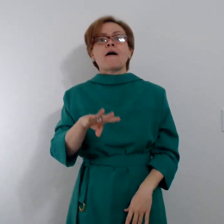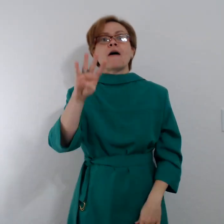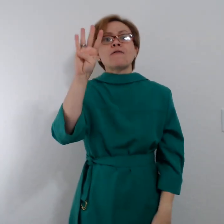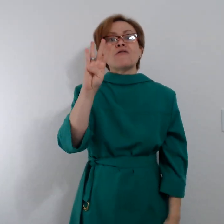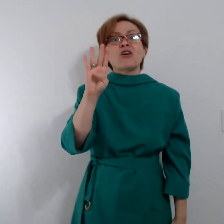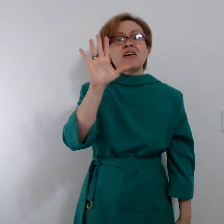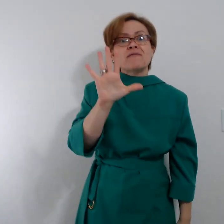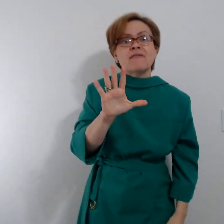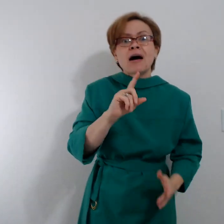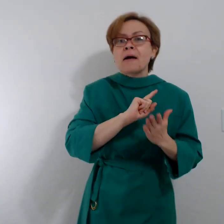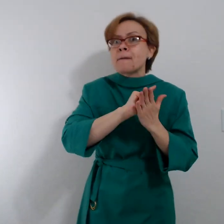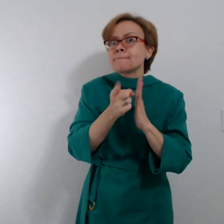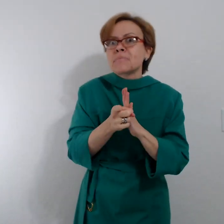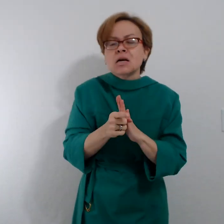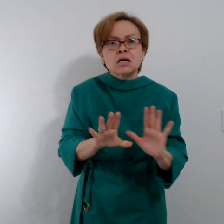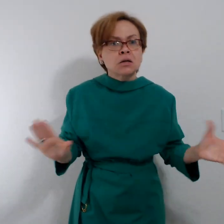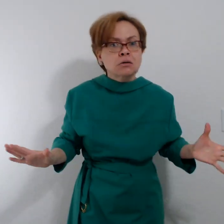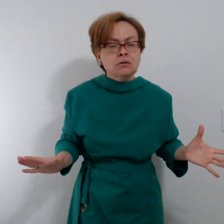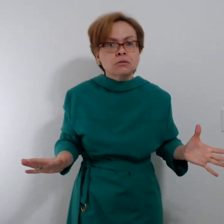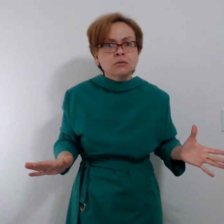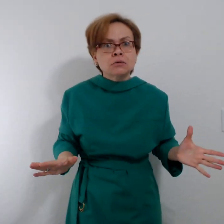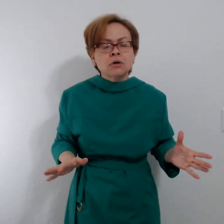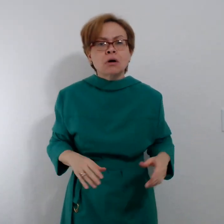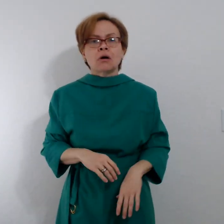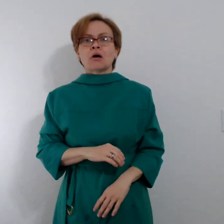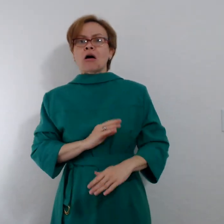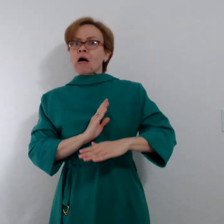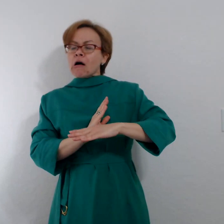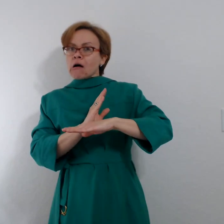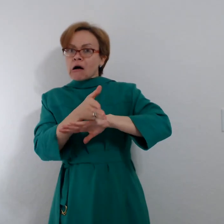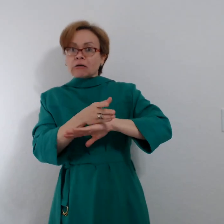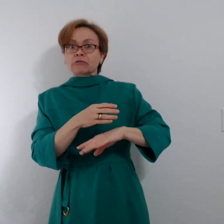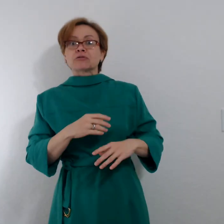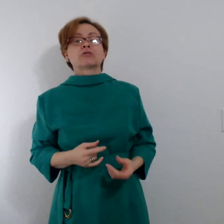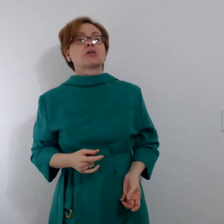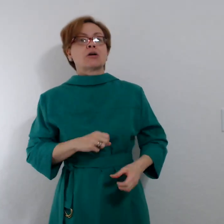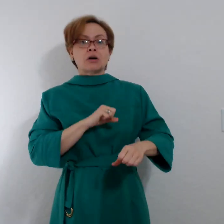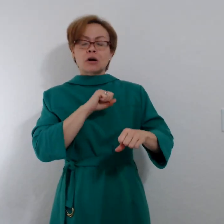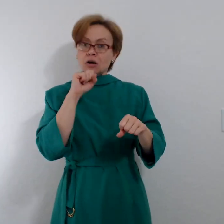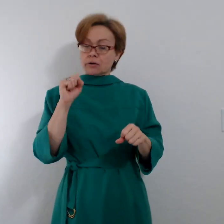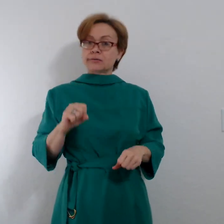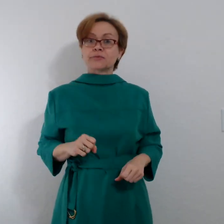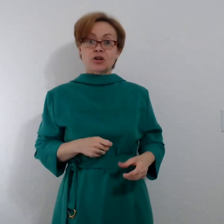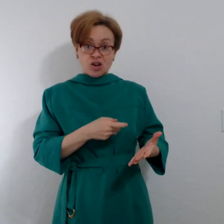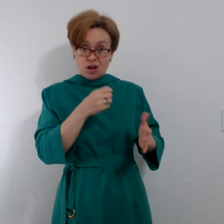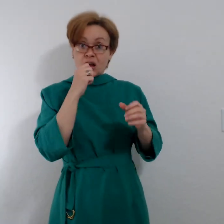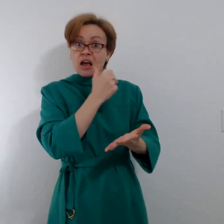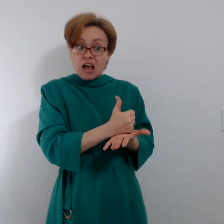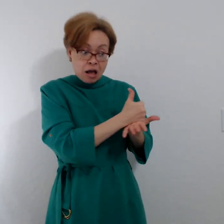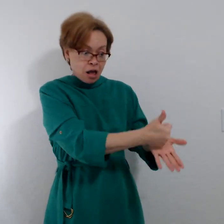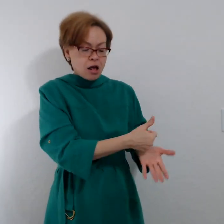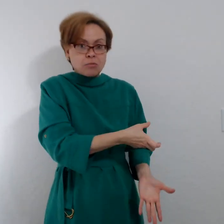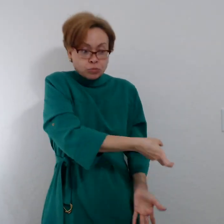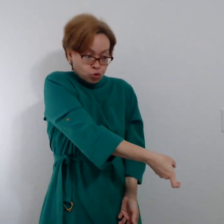no brain damage. His core temperature had dropped to 77